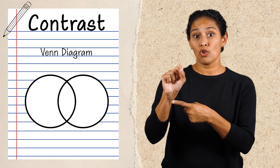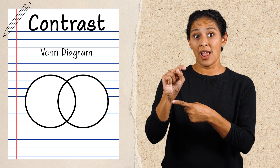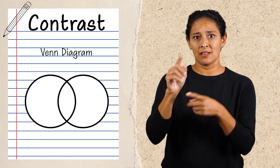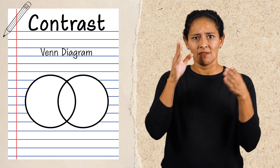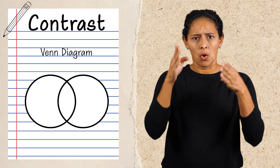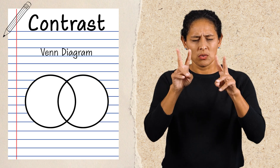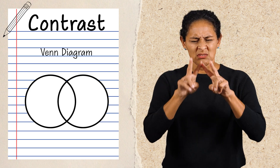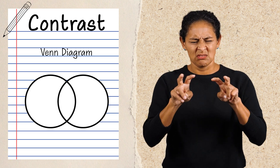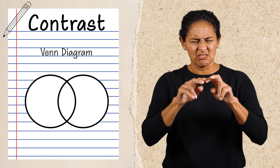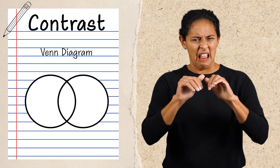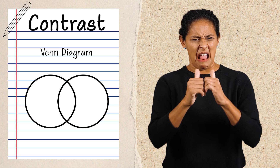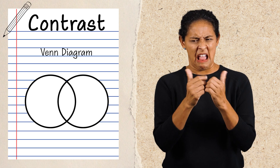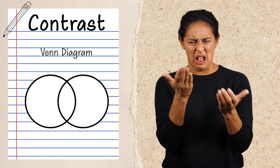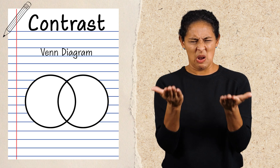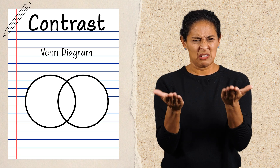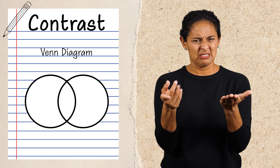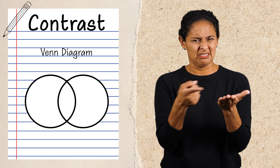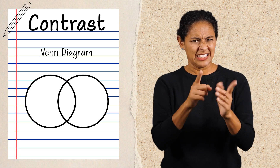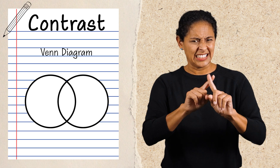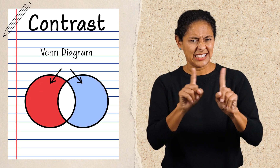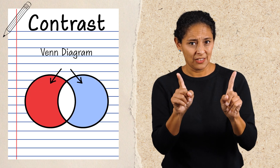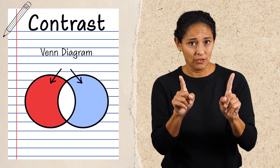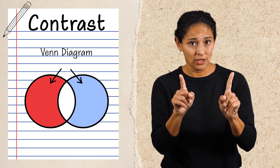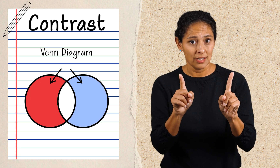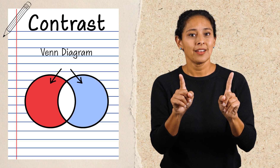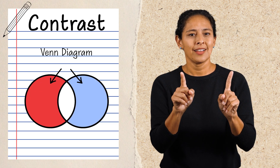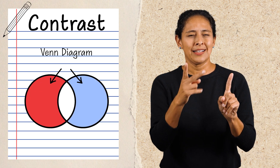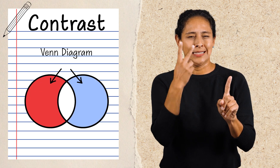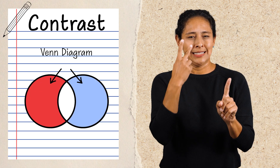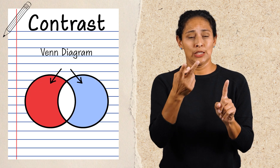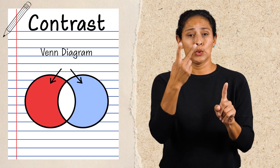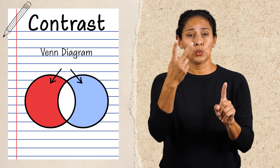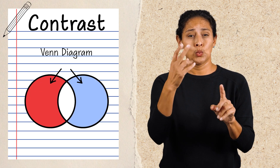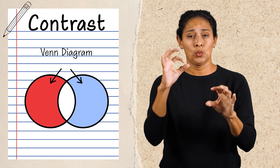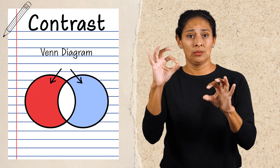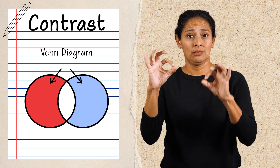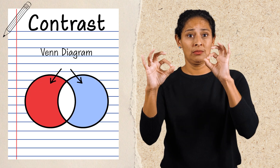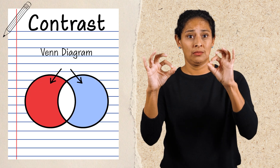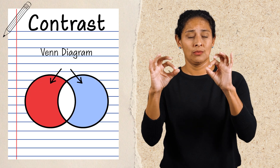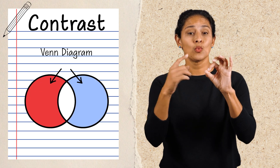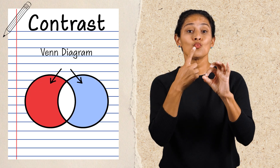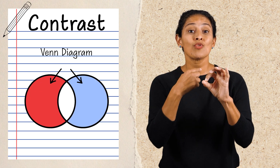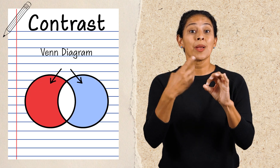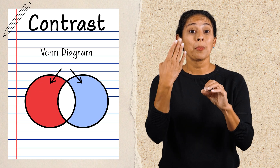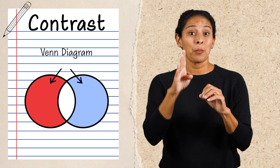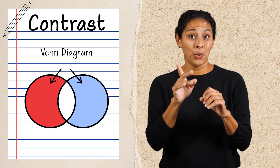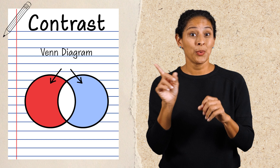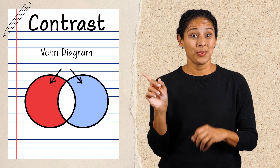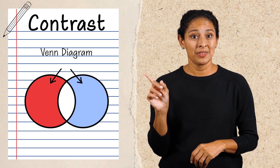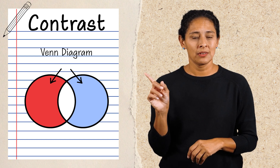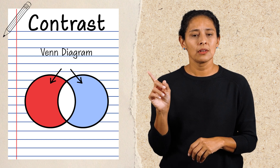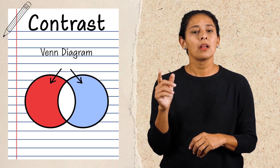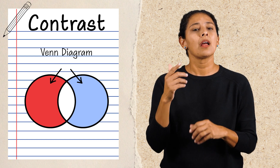Since contrast means how two items are different, see these two circles, red and blue